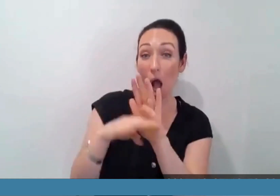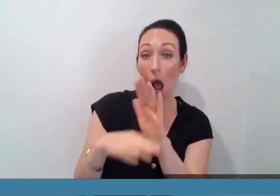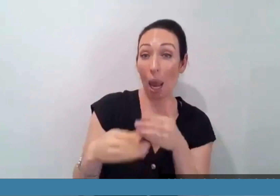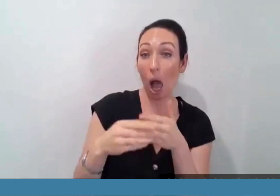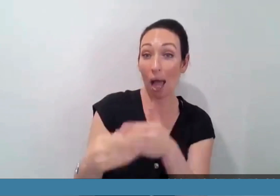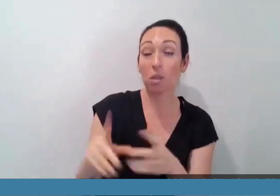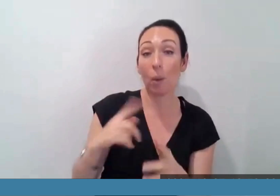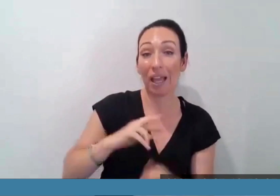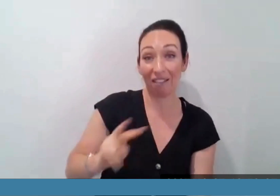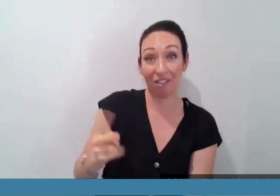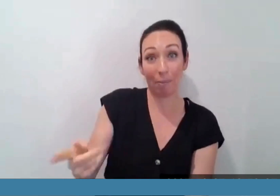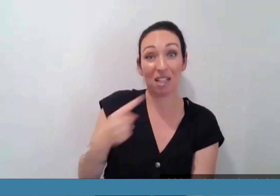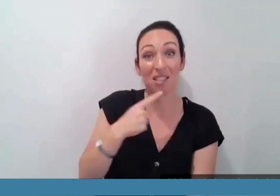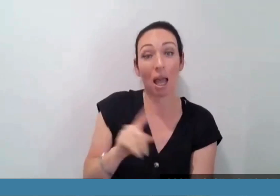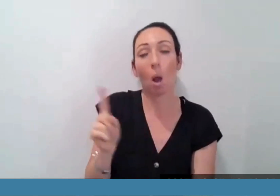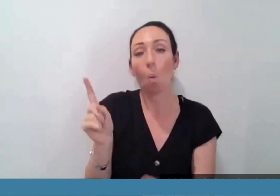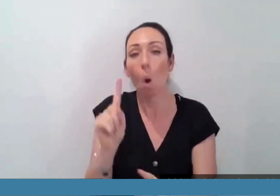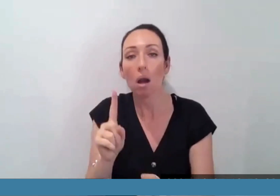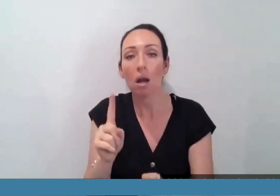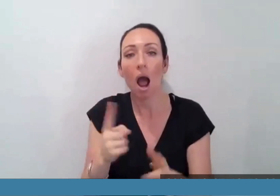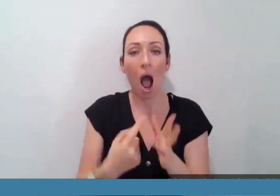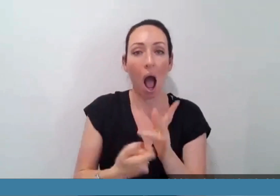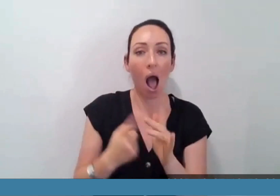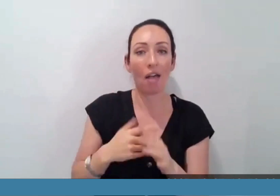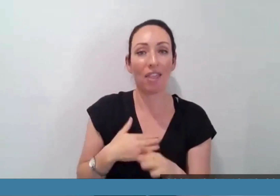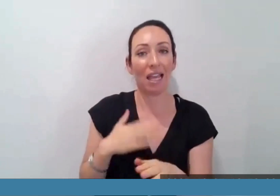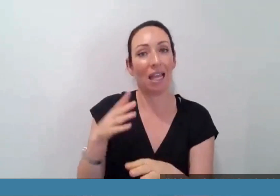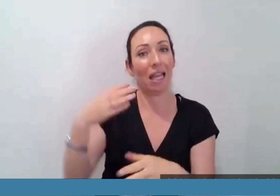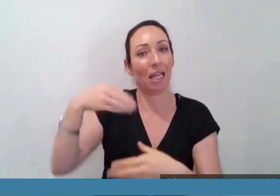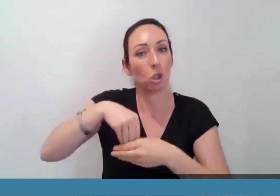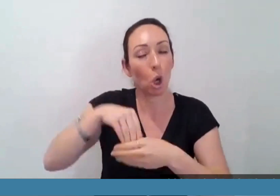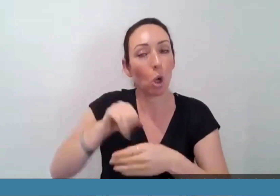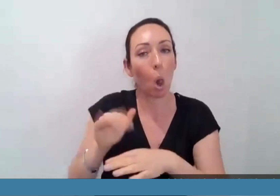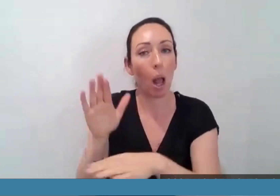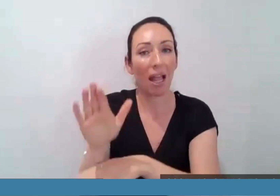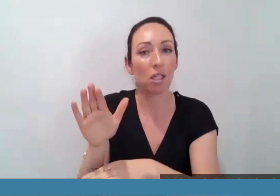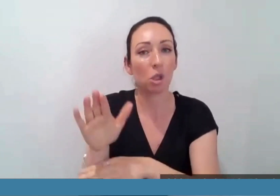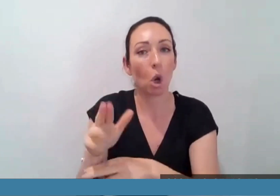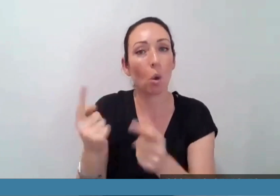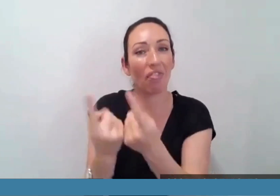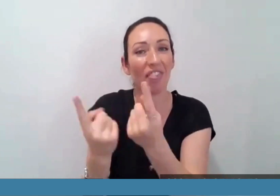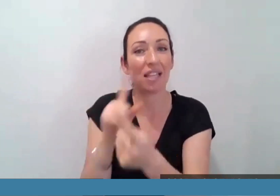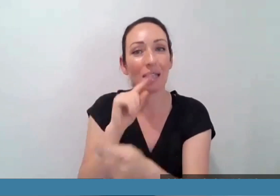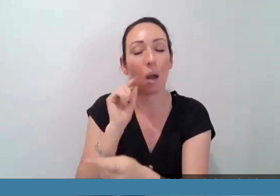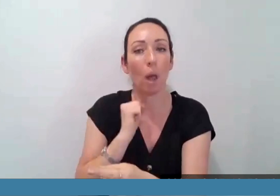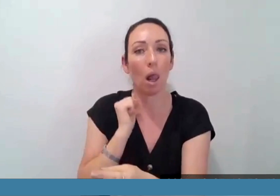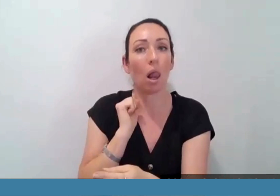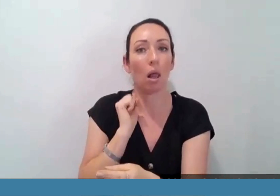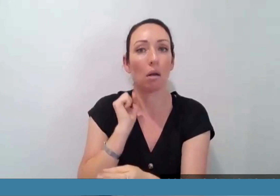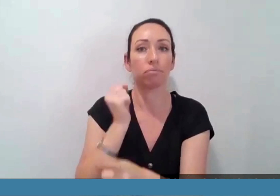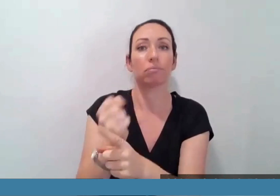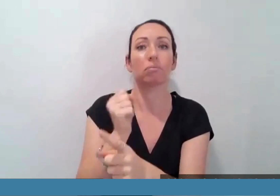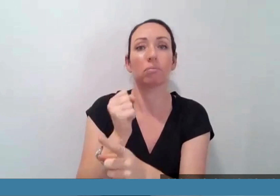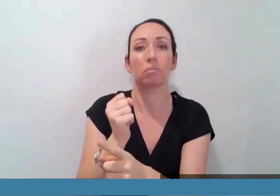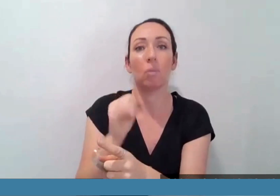and external factors that may act as barriers or enablers for younger NDIS participants to make genuine and